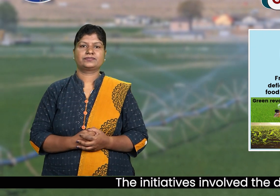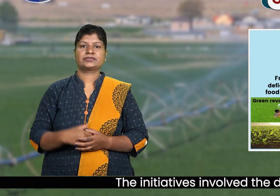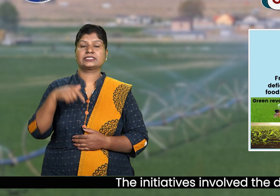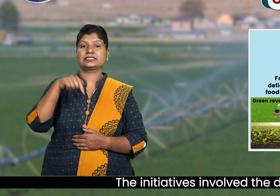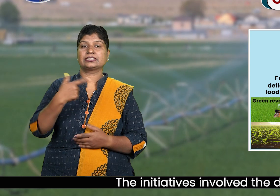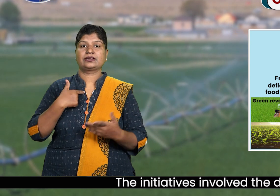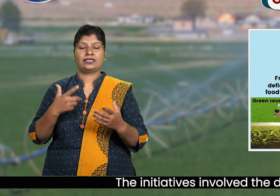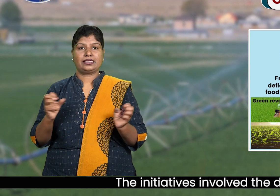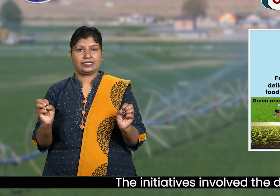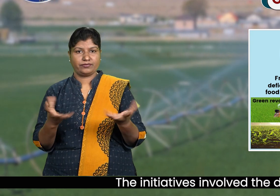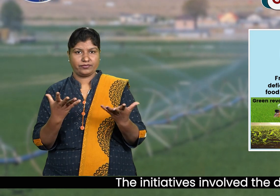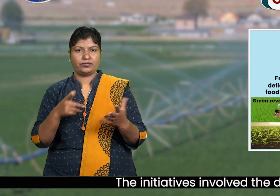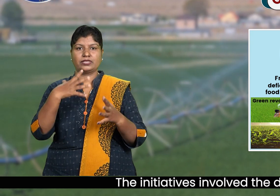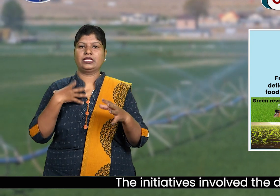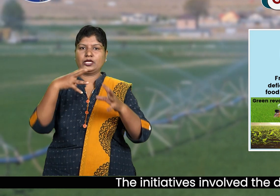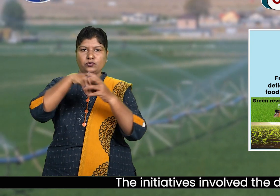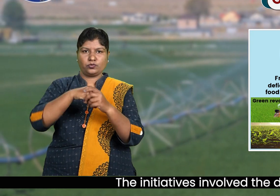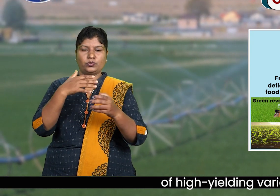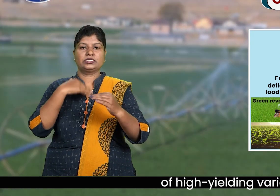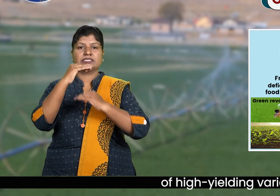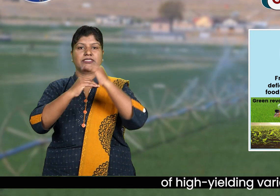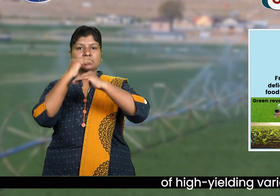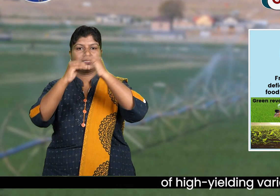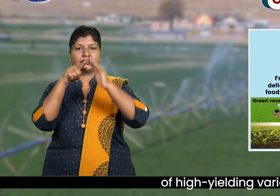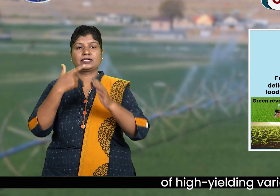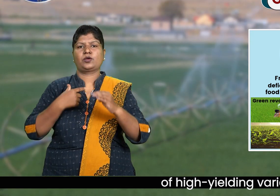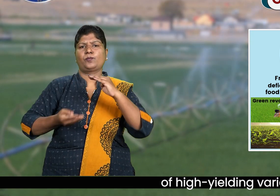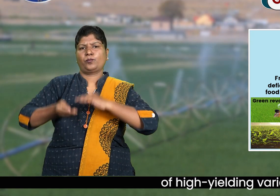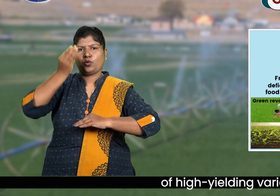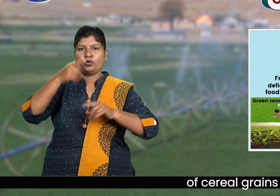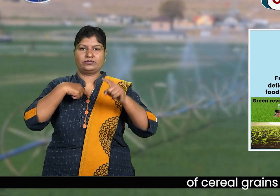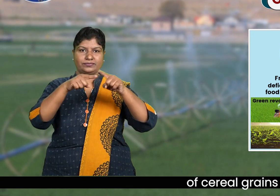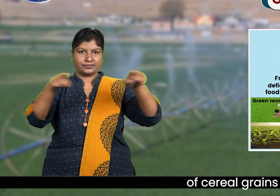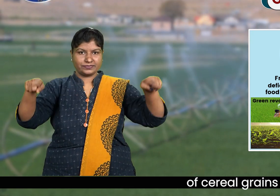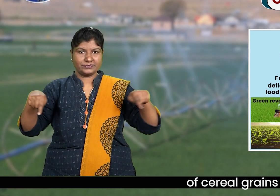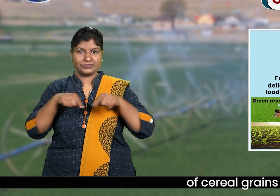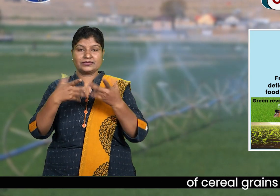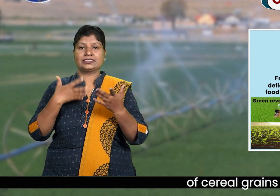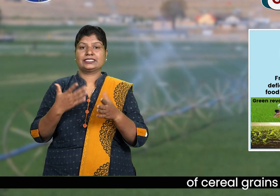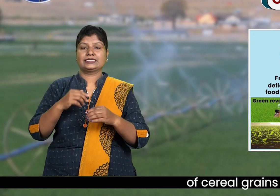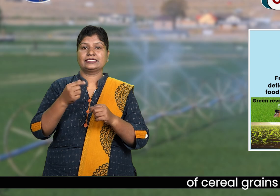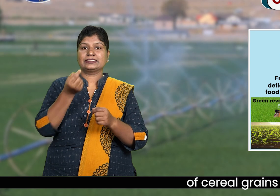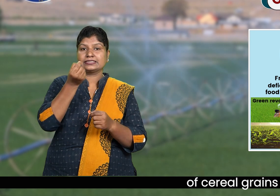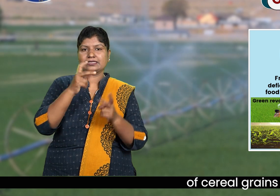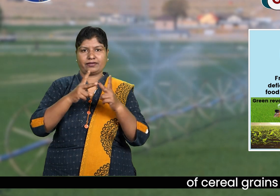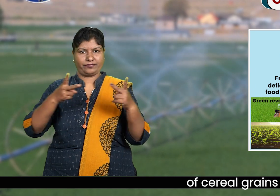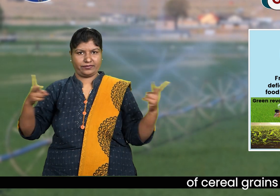The initiatives involved the development of high-yielding varieties of cereal grains,